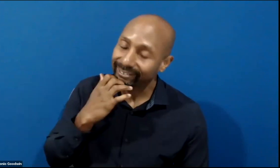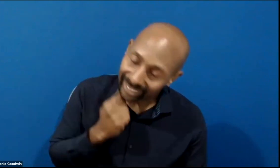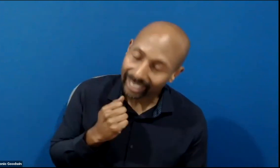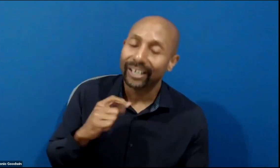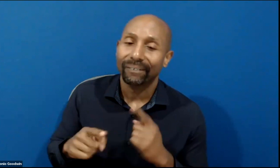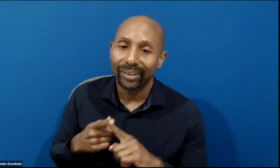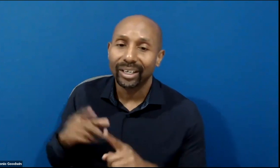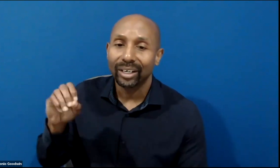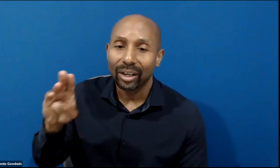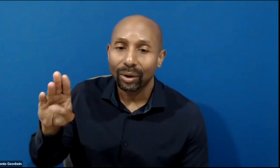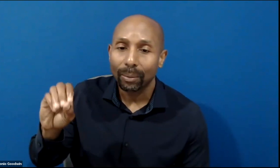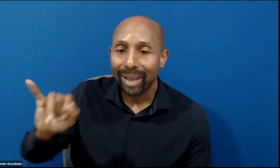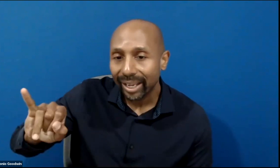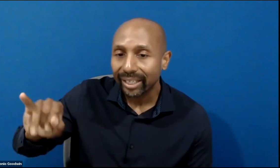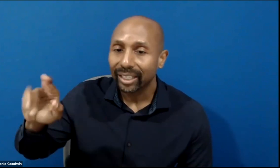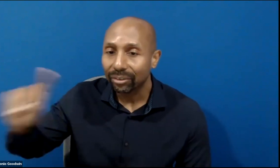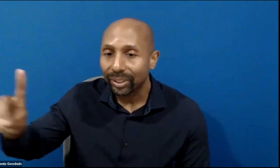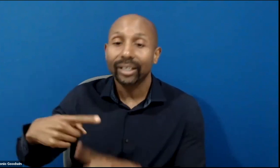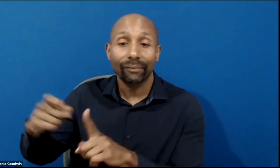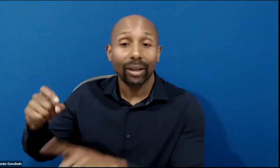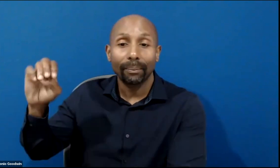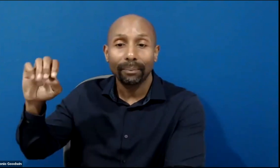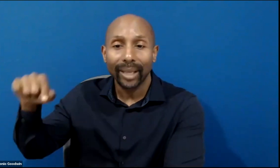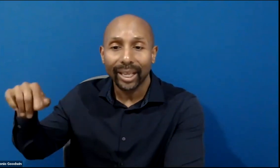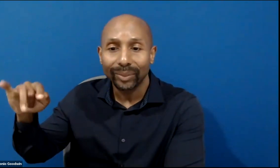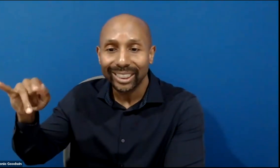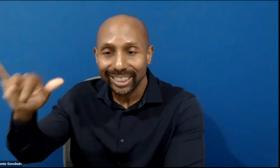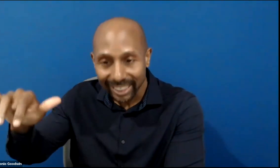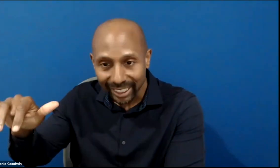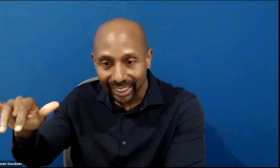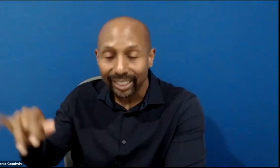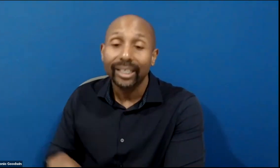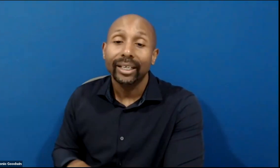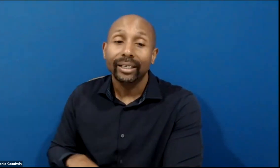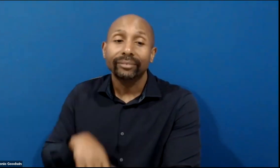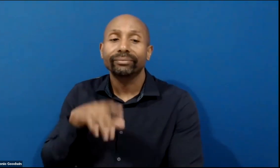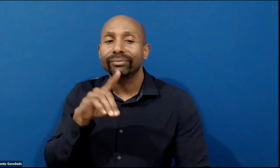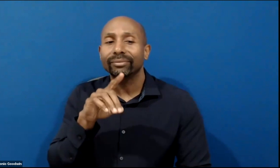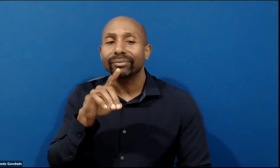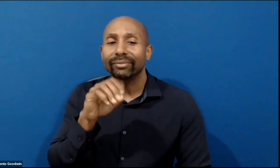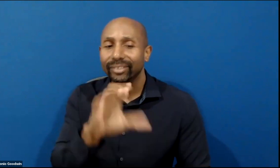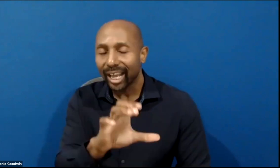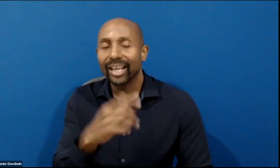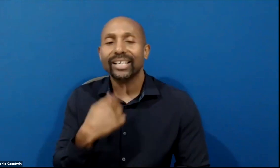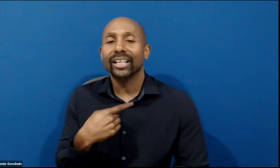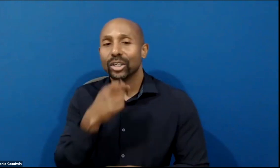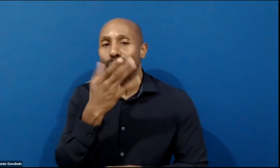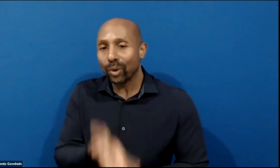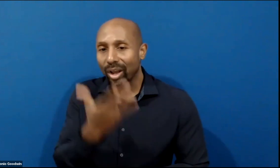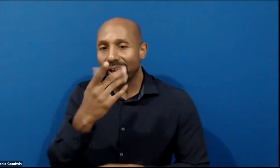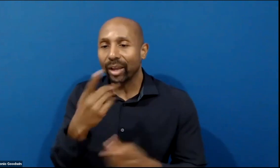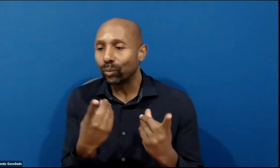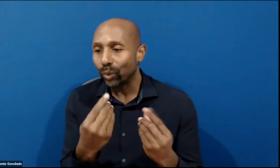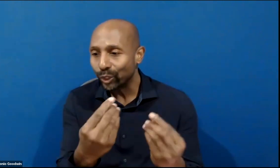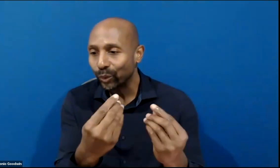Oboi Reed from Equiticity. Doc, can you tell us who you are and what you do?